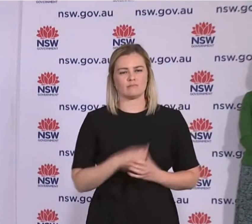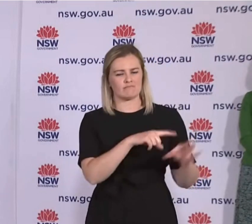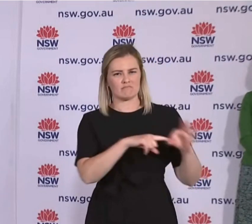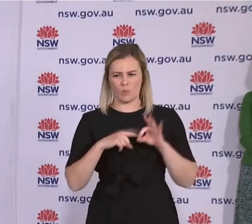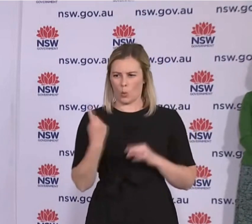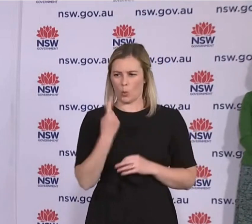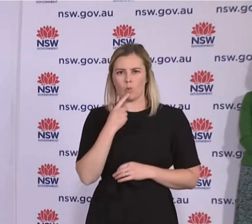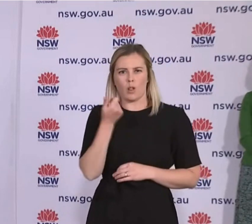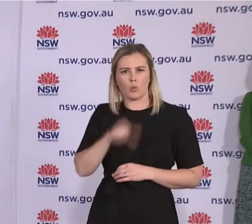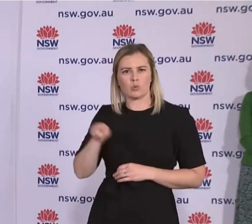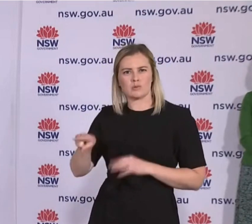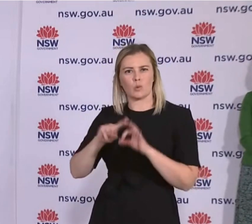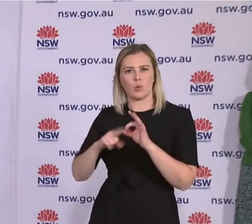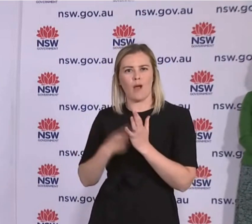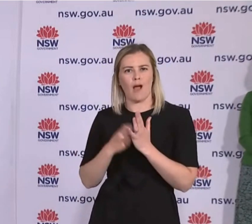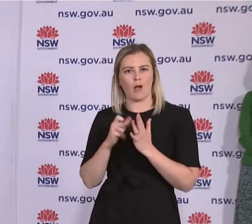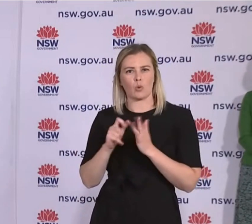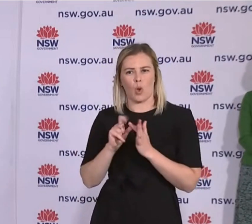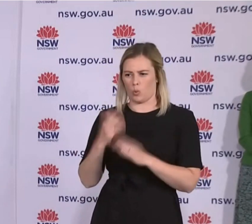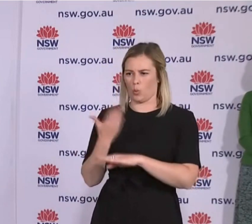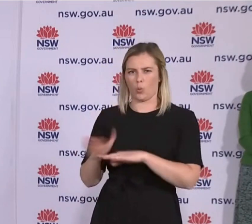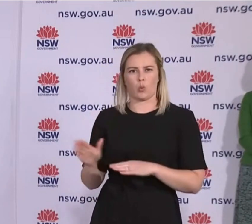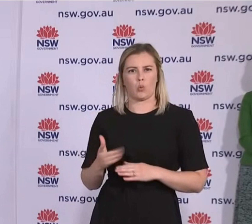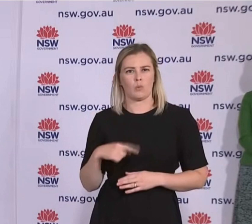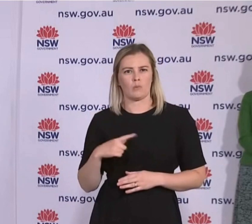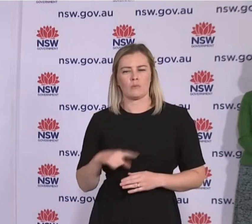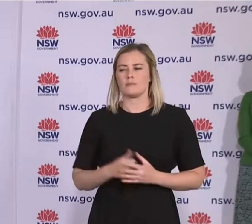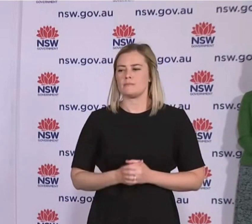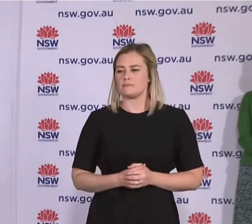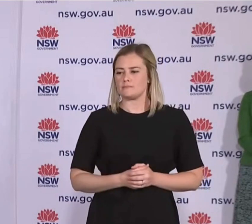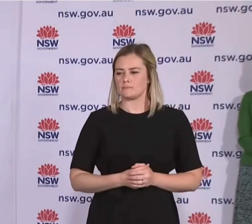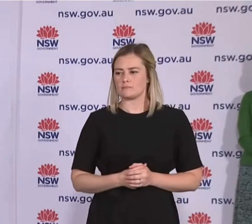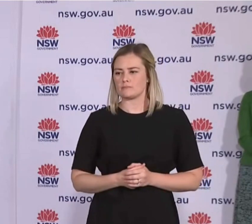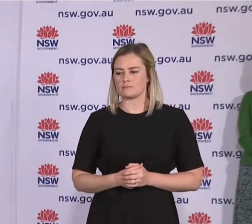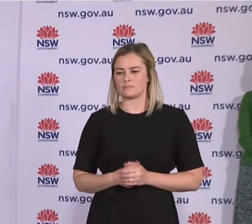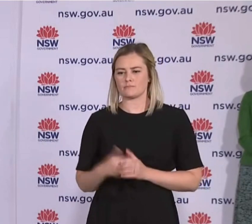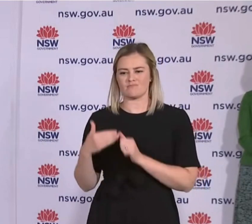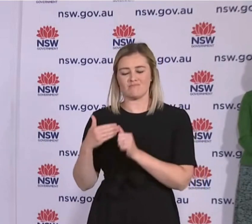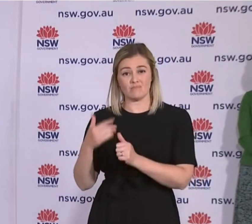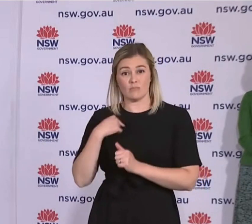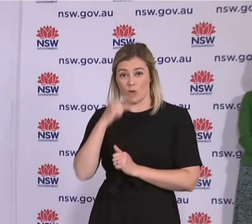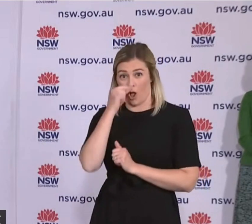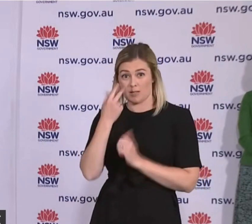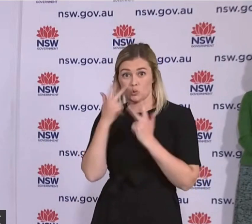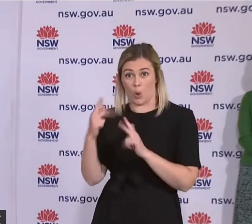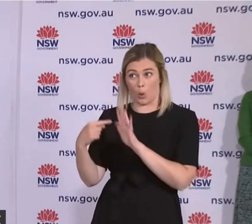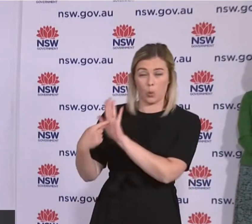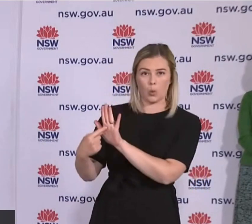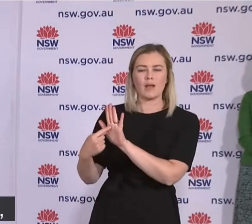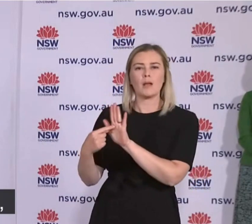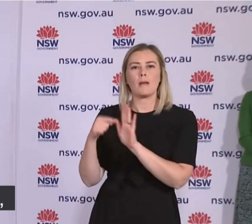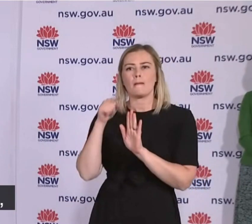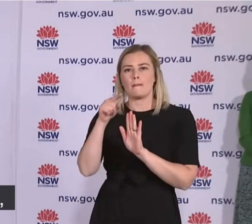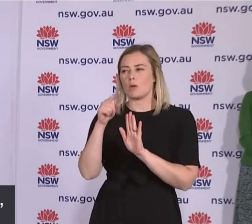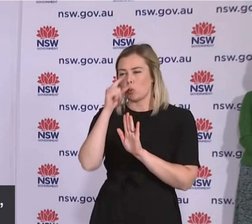So that if, for example, depending on the setting you want to go to, I can show you on the phone, but you can go there and say, screen